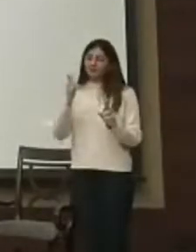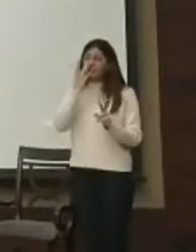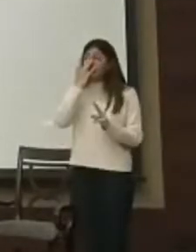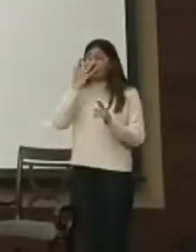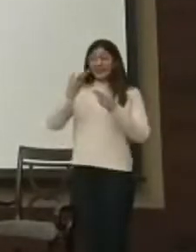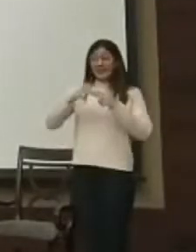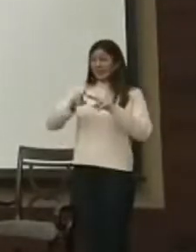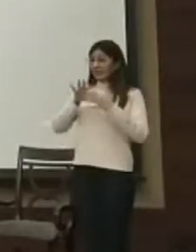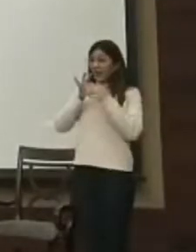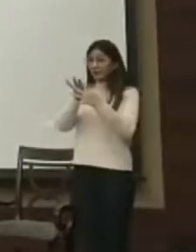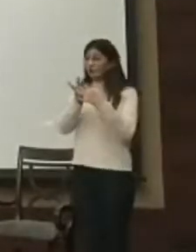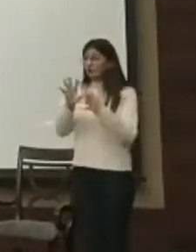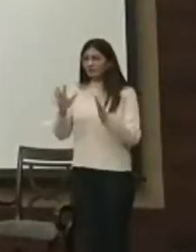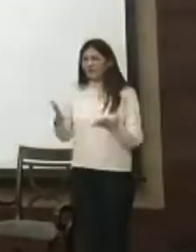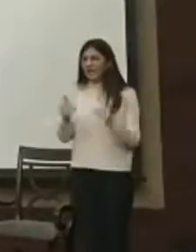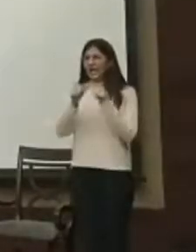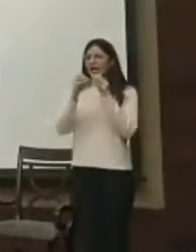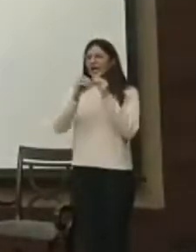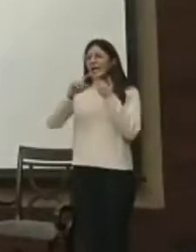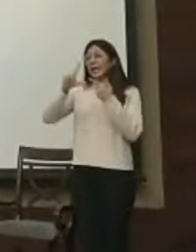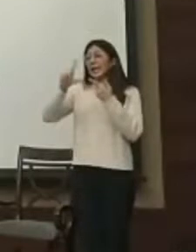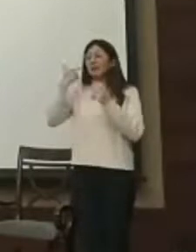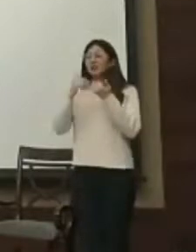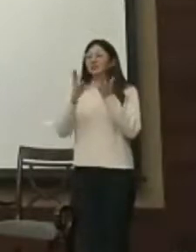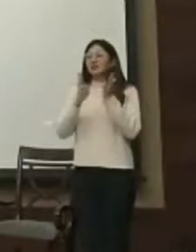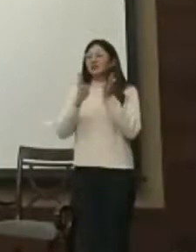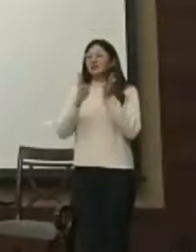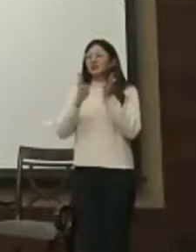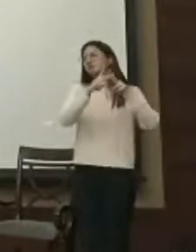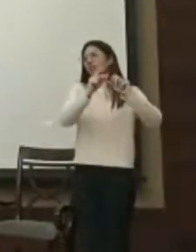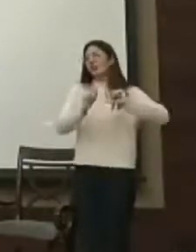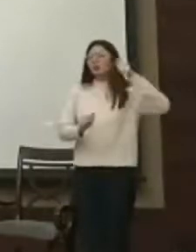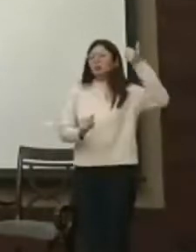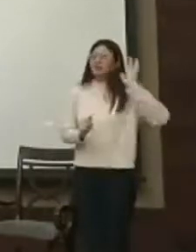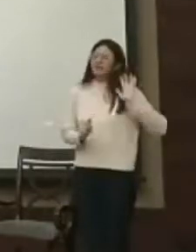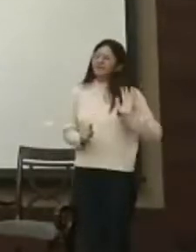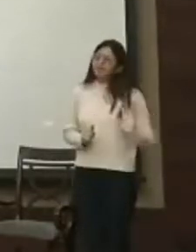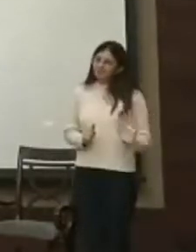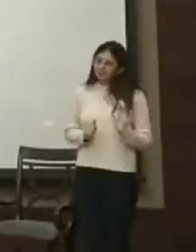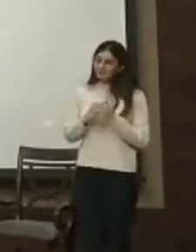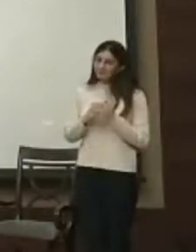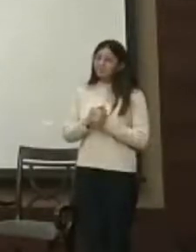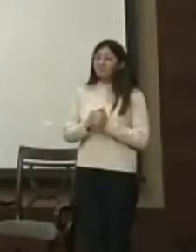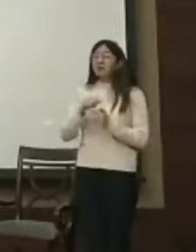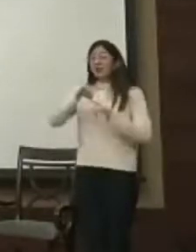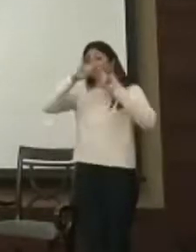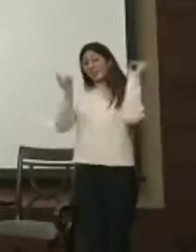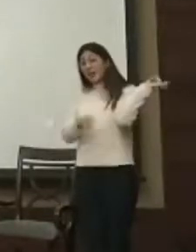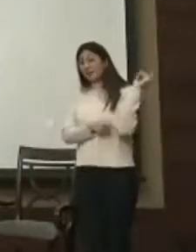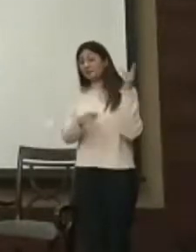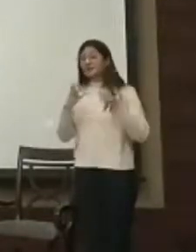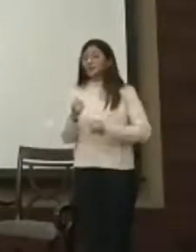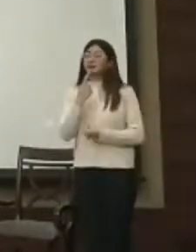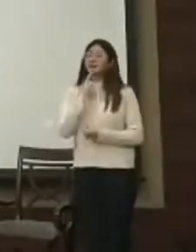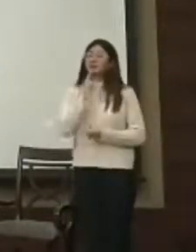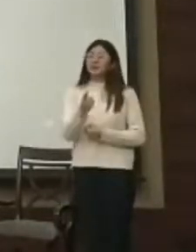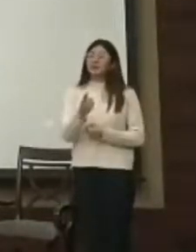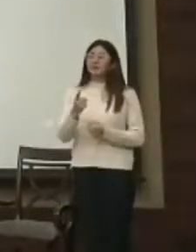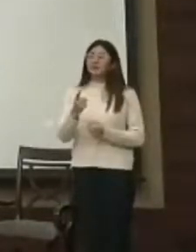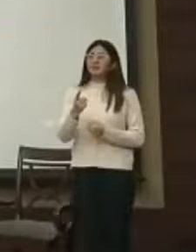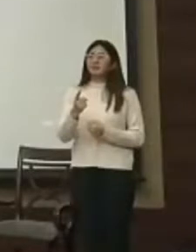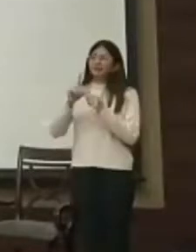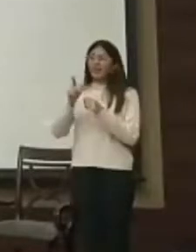allyship, ableism will persist. I would like to conclude with the impactful words of the late Mr.